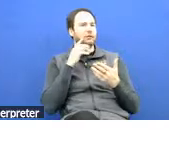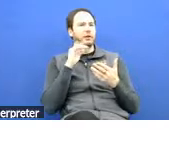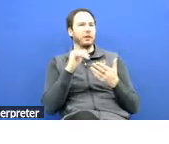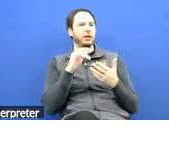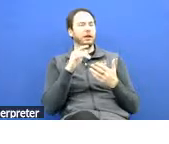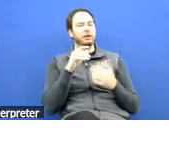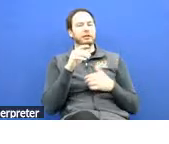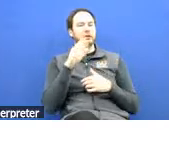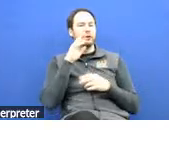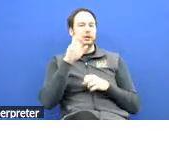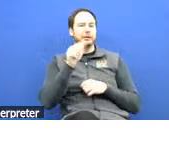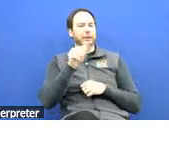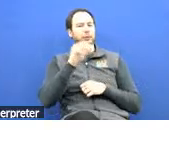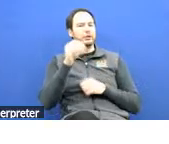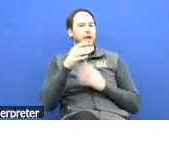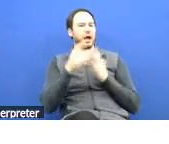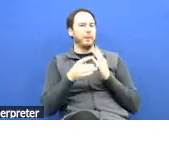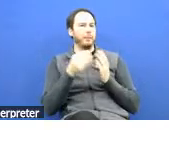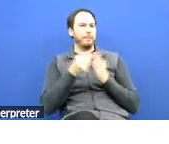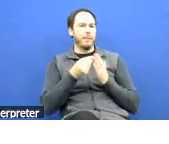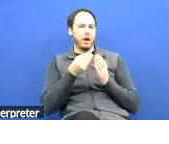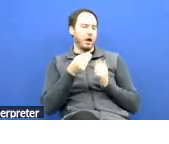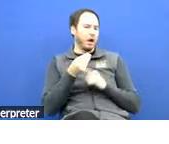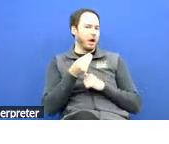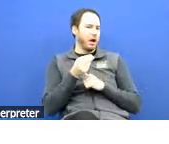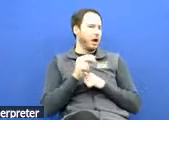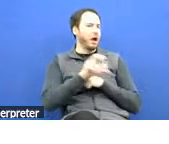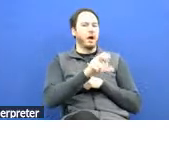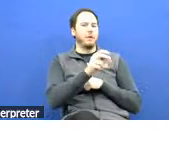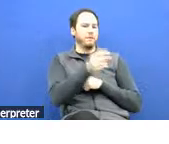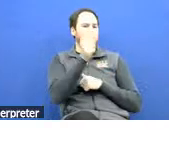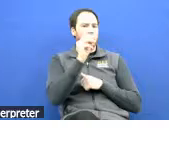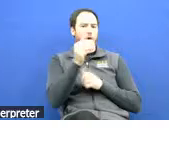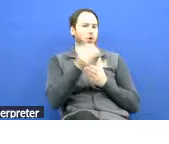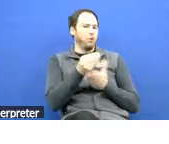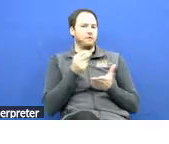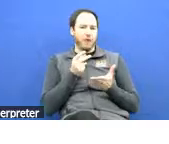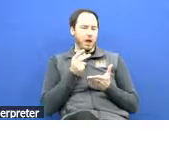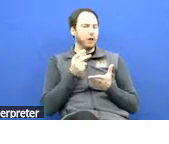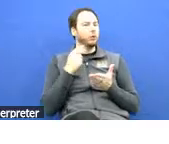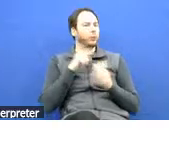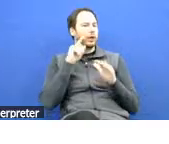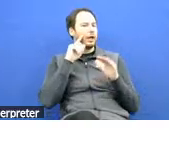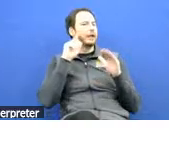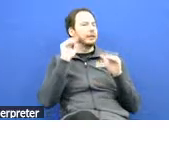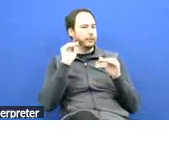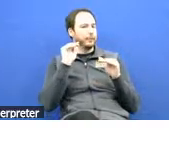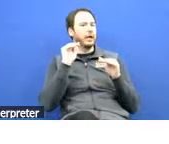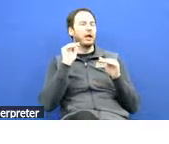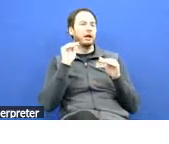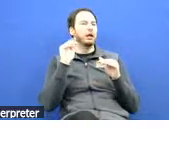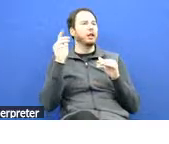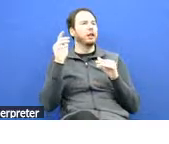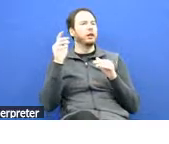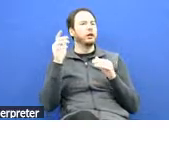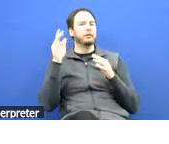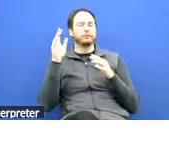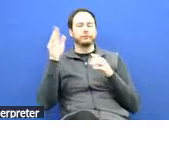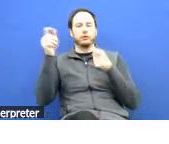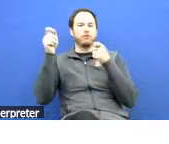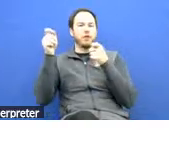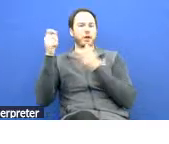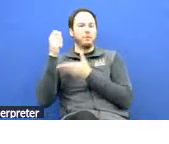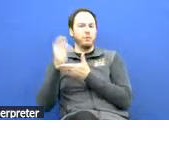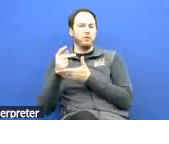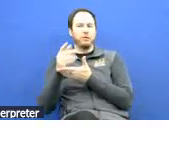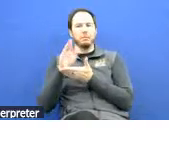money up front in advance. It's non-refundable. Right. We anticipate vaguely regulatory approval summer of